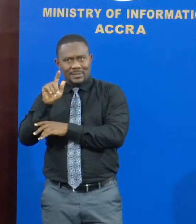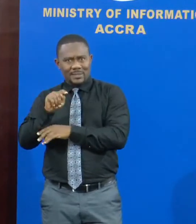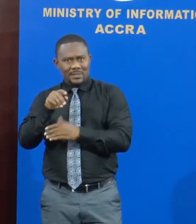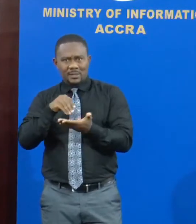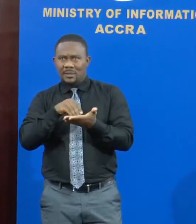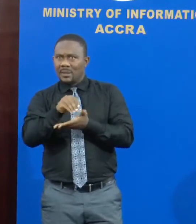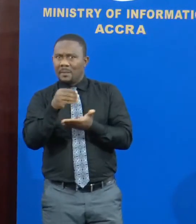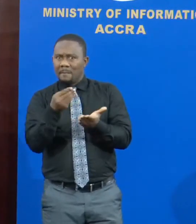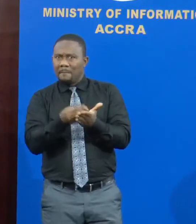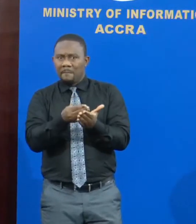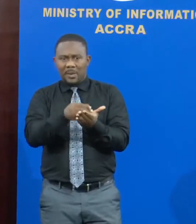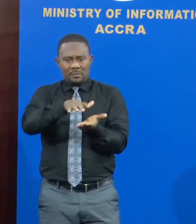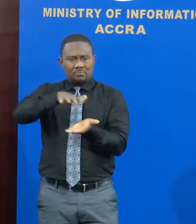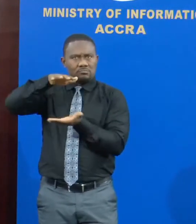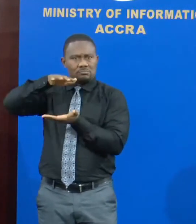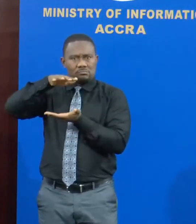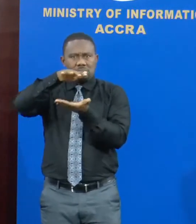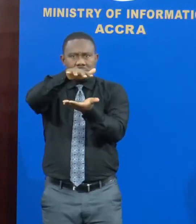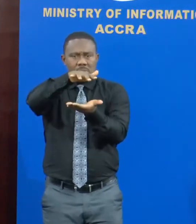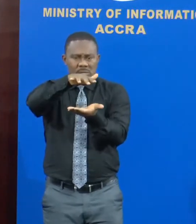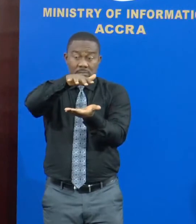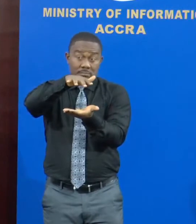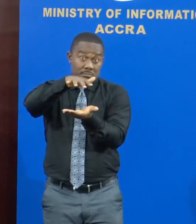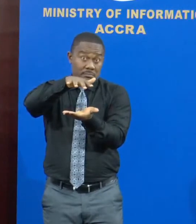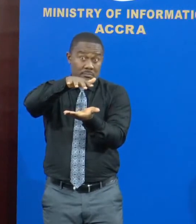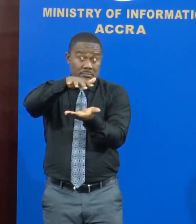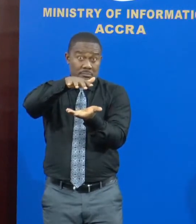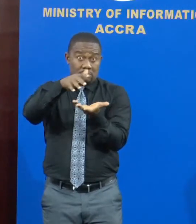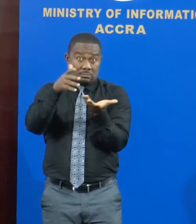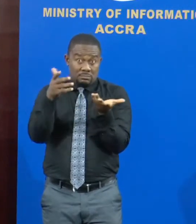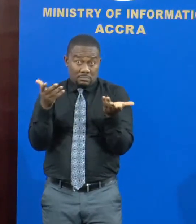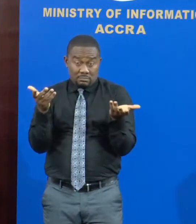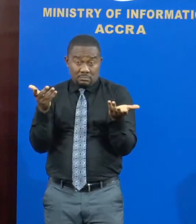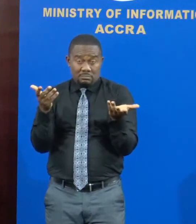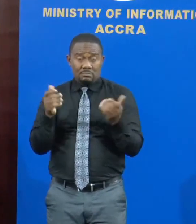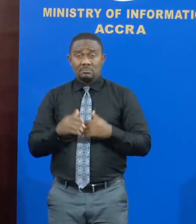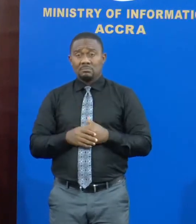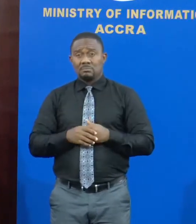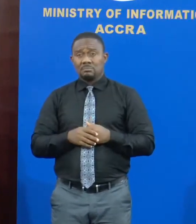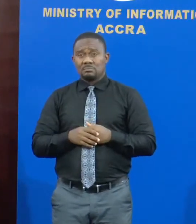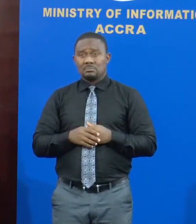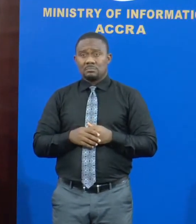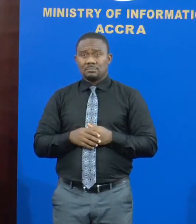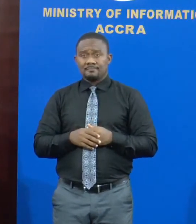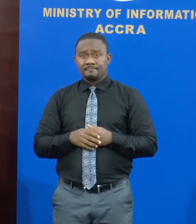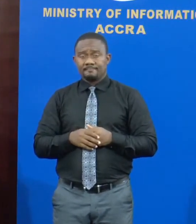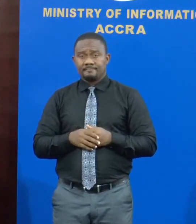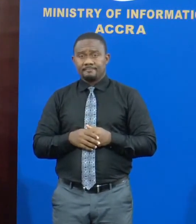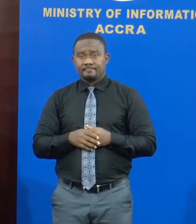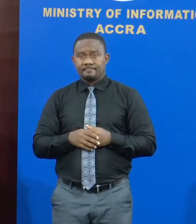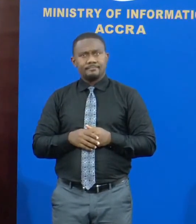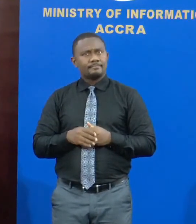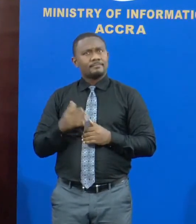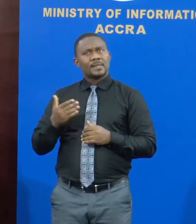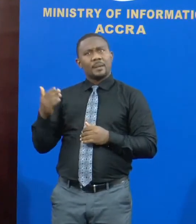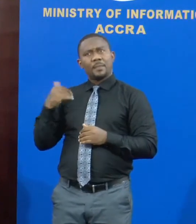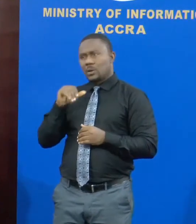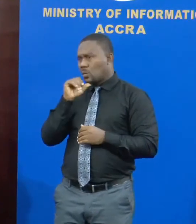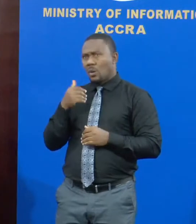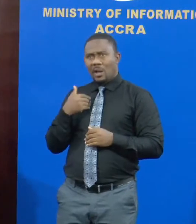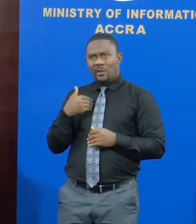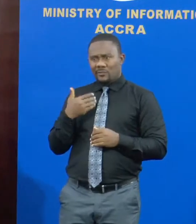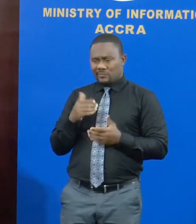lump sum benefits to their survivors. Heretofore, we didn't have the biometrics